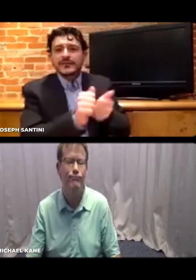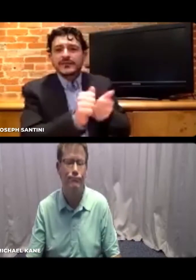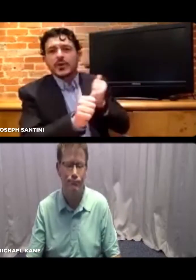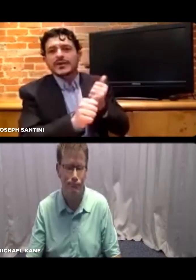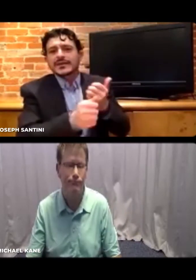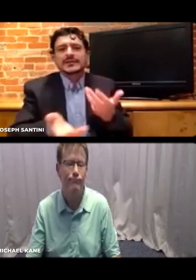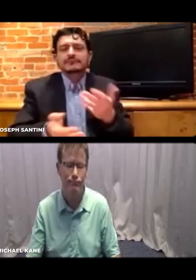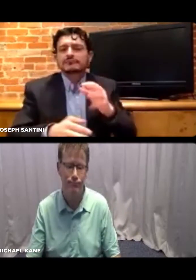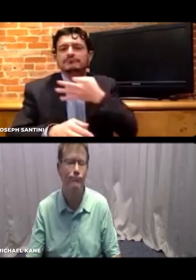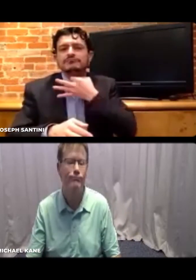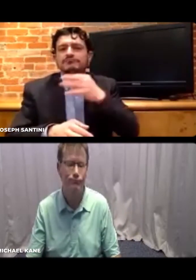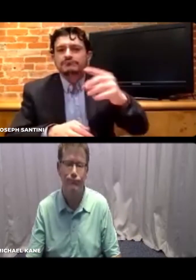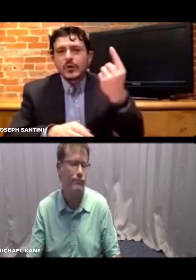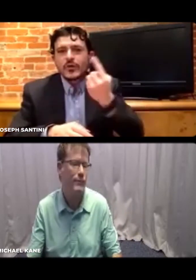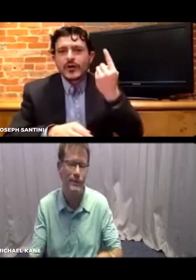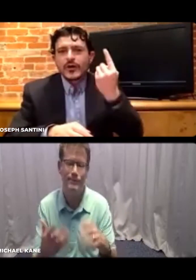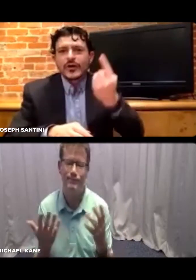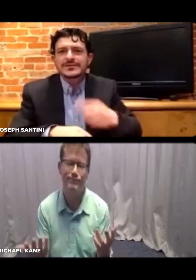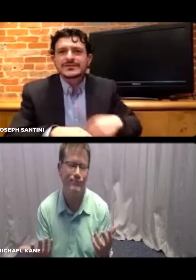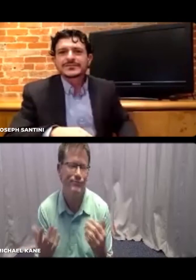your thoughts, Mike?